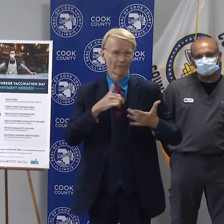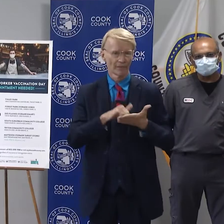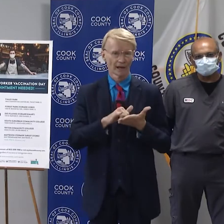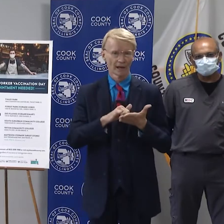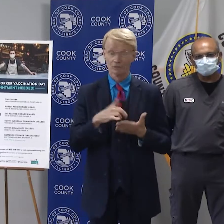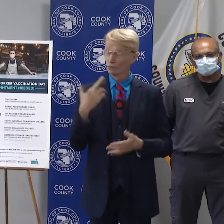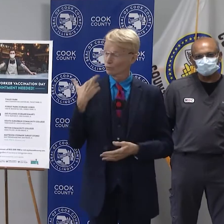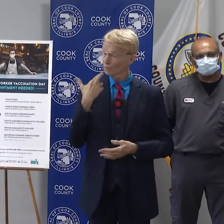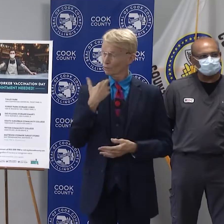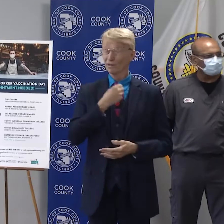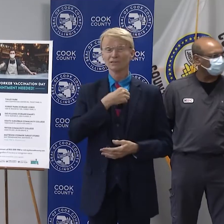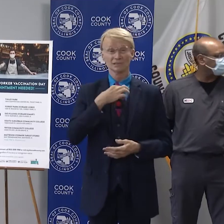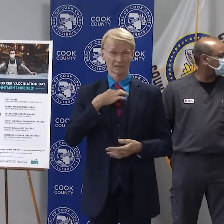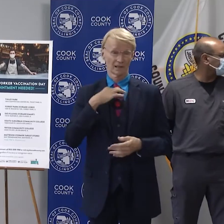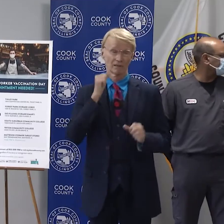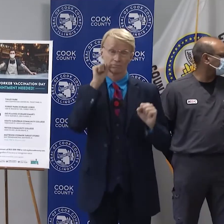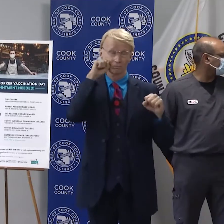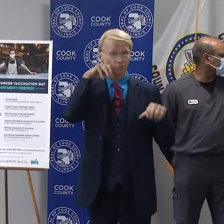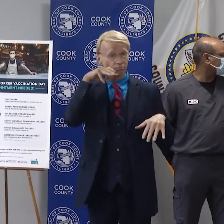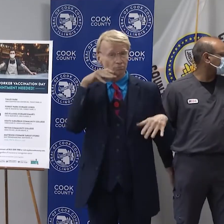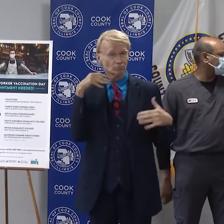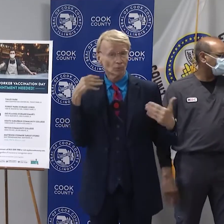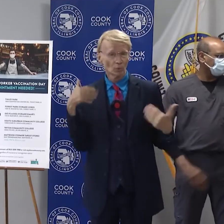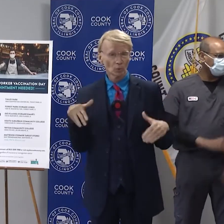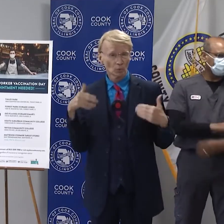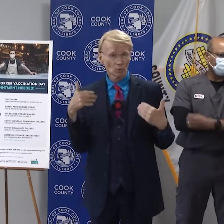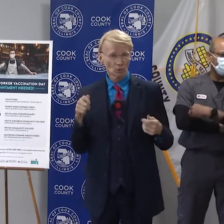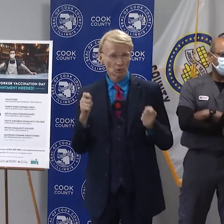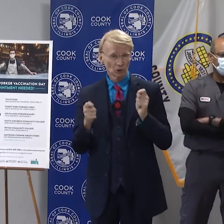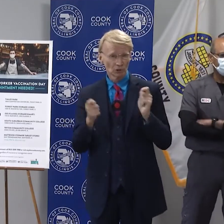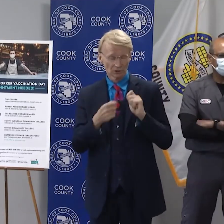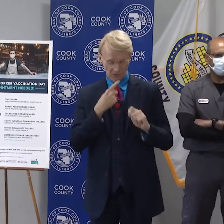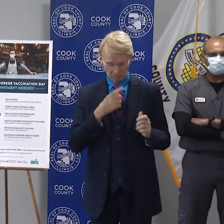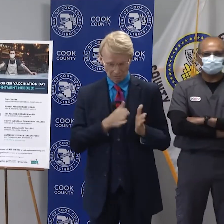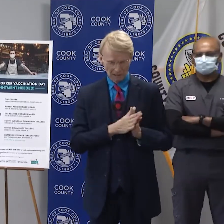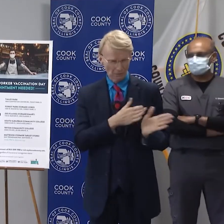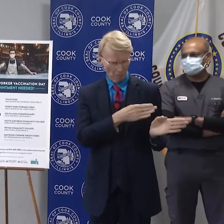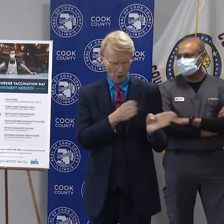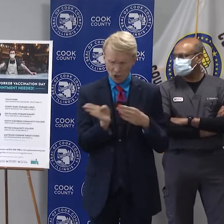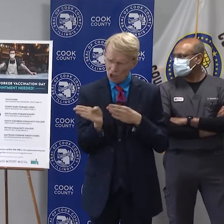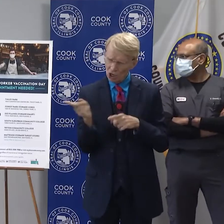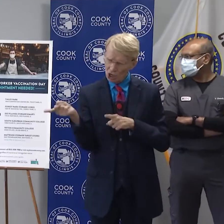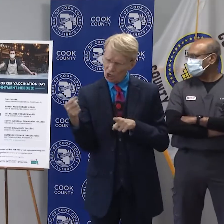tirelessly, even as they were asked to pivot to new roles to meet new demands.